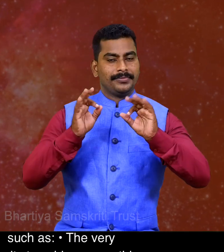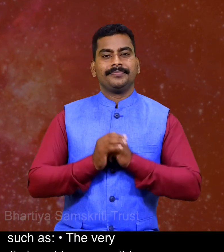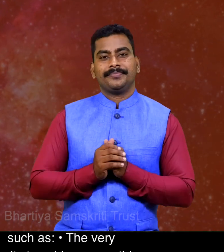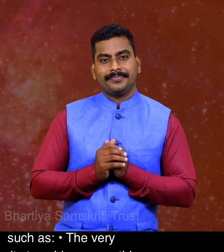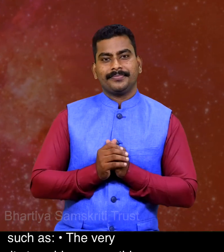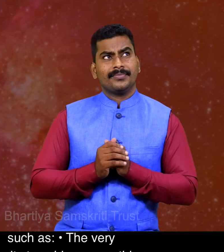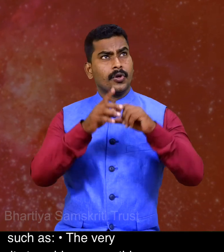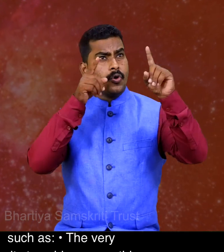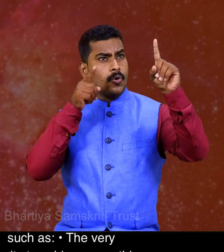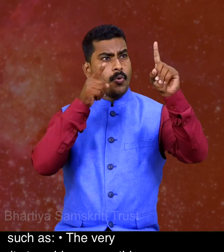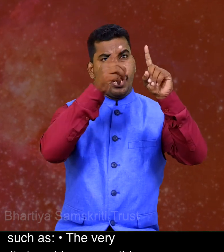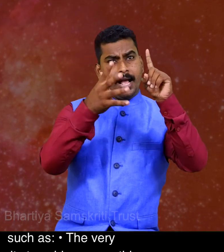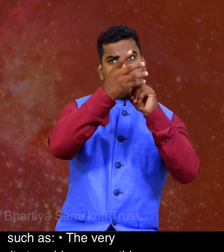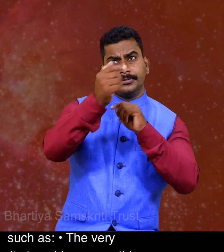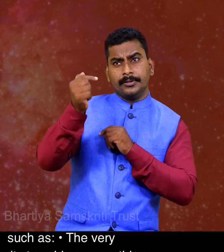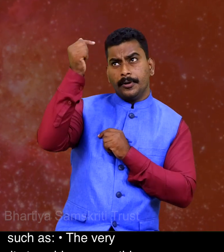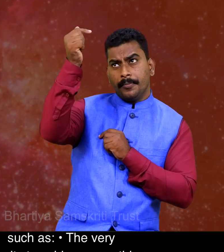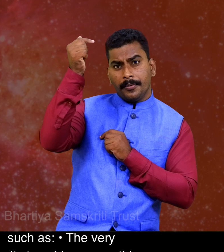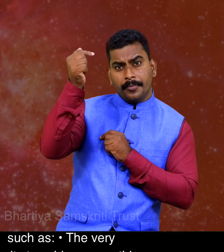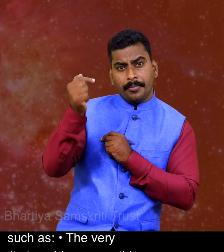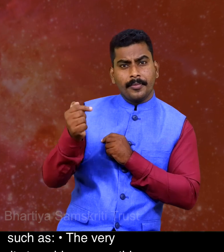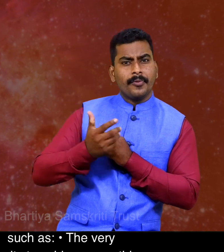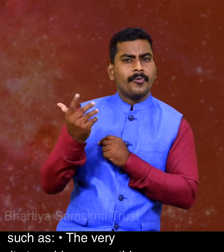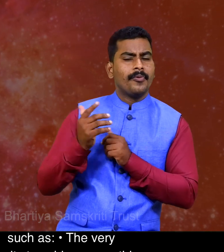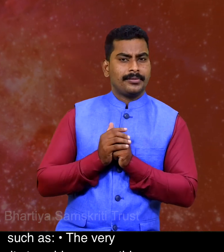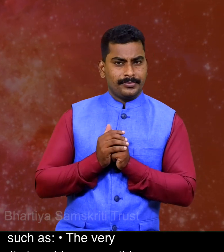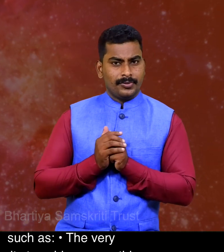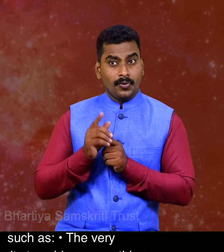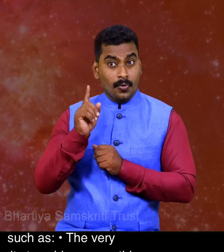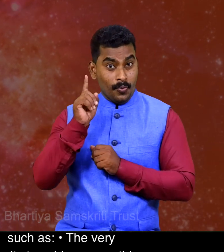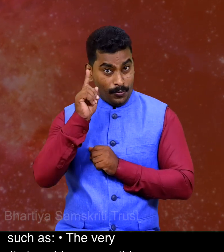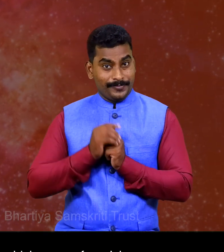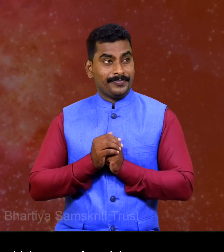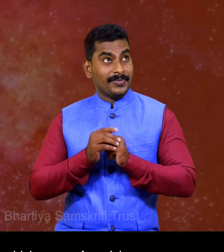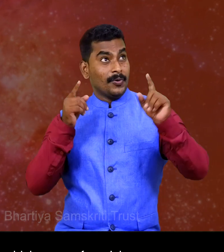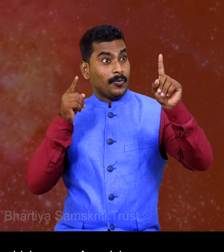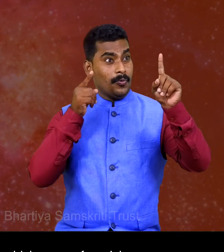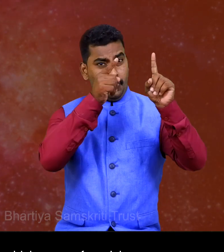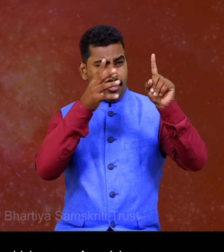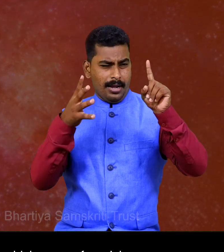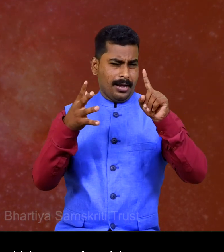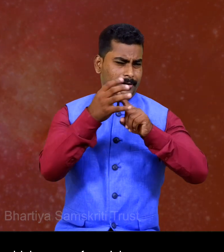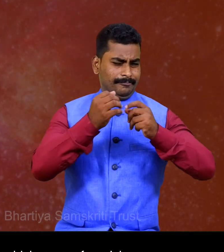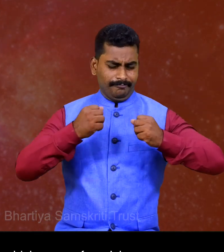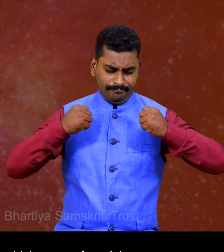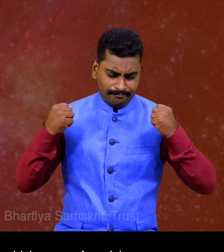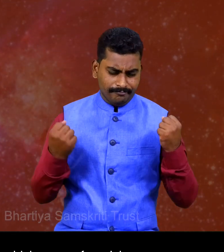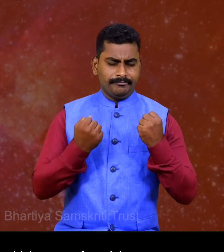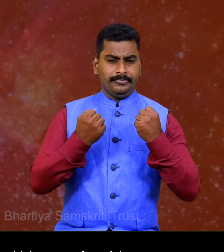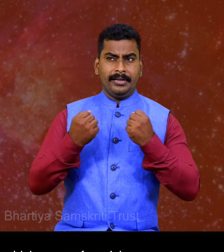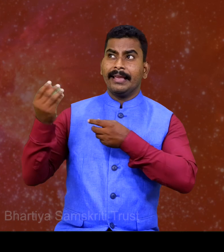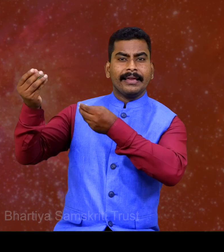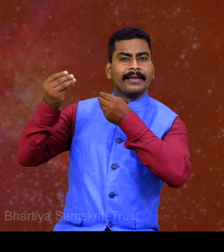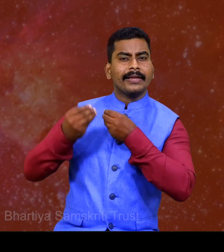These factors, such as the very capacity to achieve something great which comes from